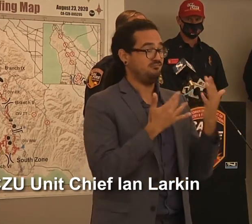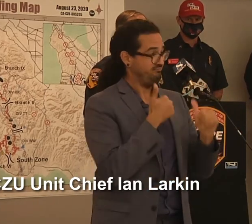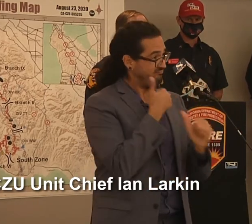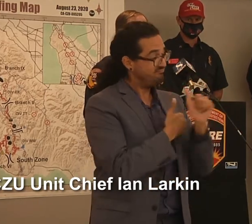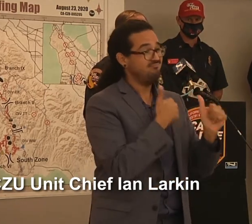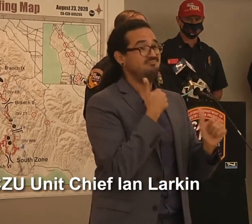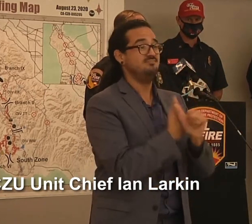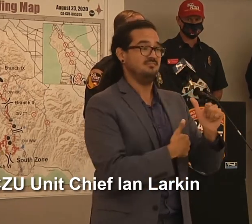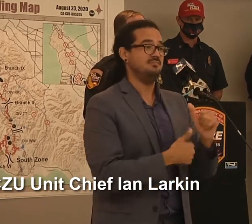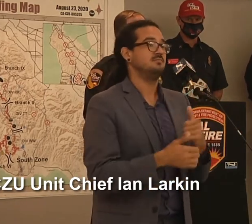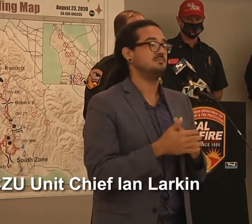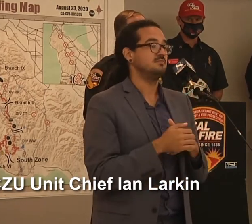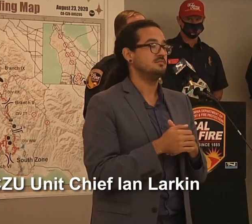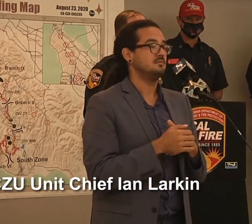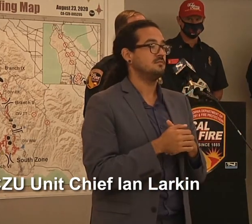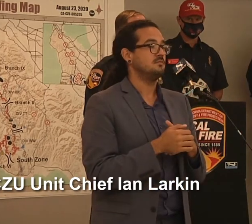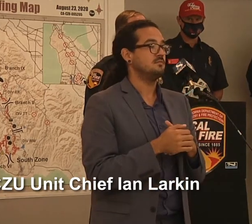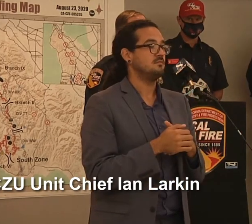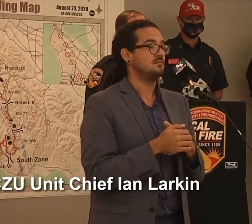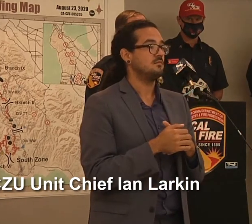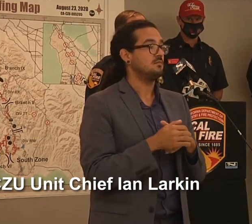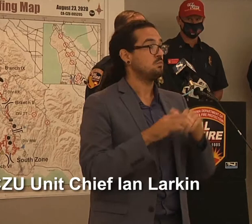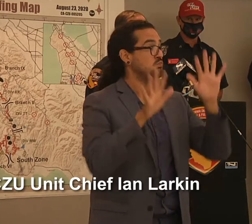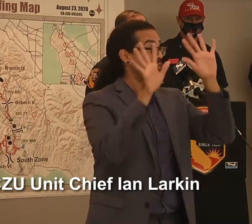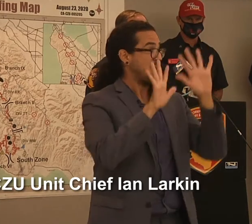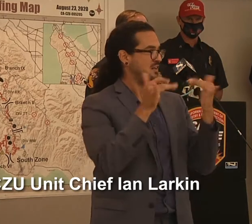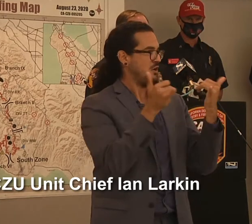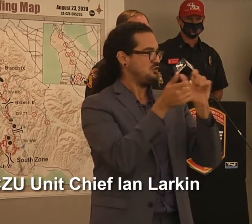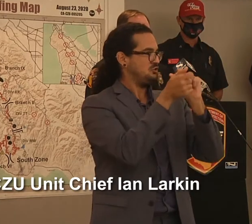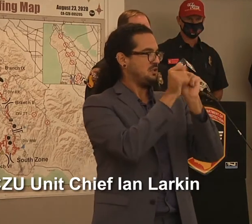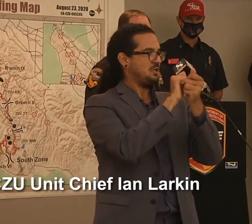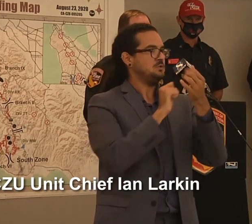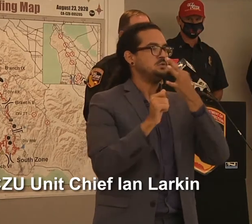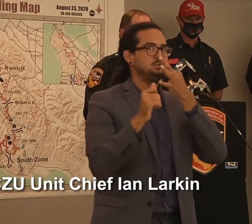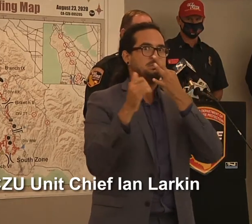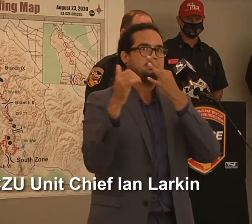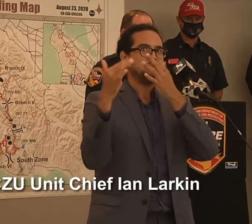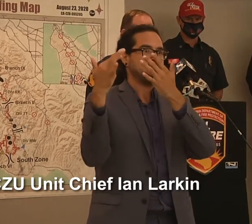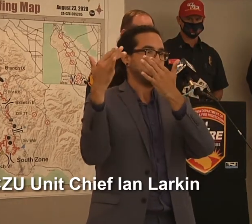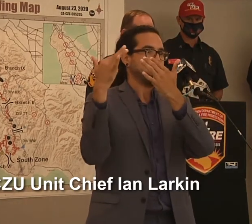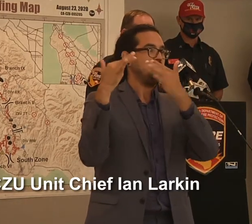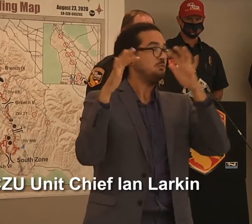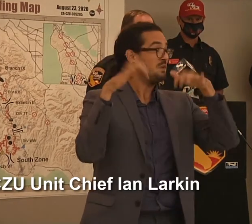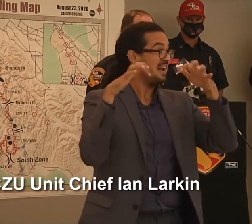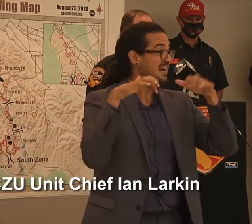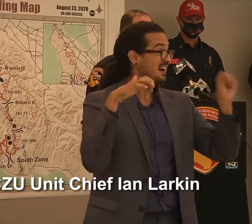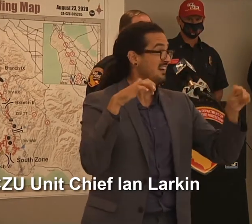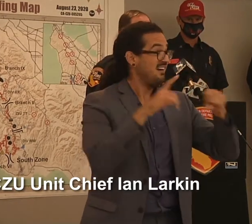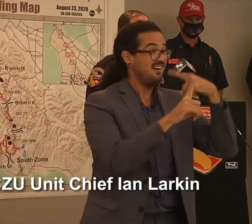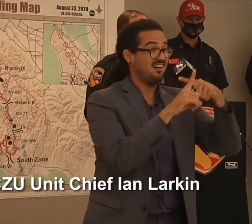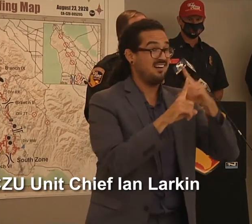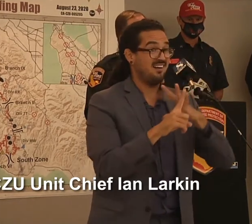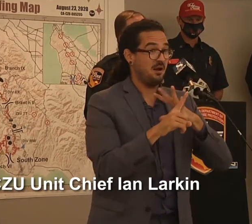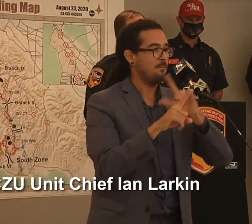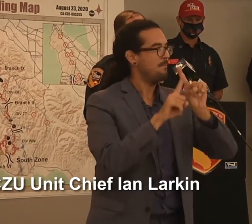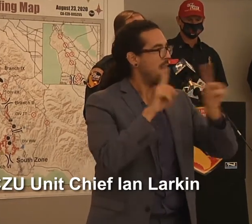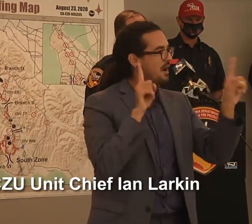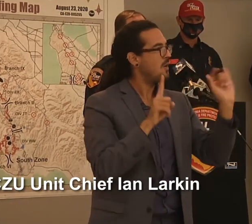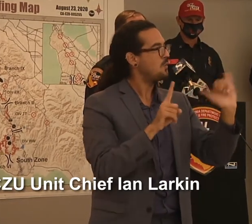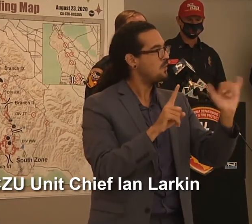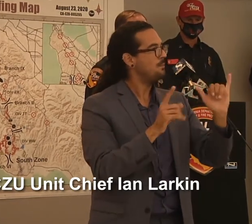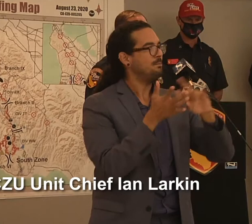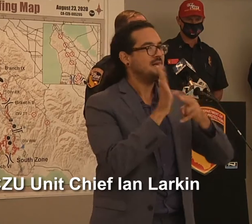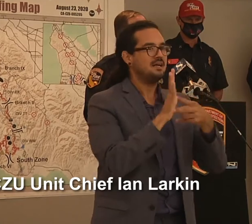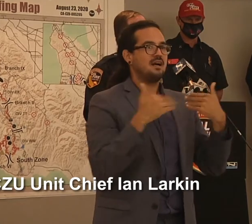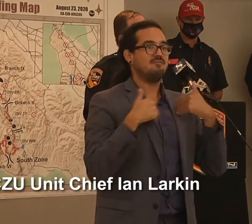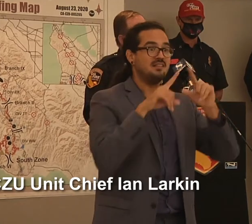unpredictable. We are seeing a little bit of moisture with it, but we don't know how much moisture we're going to get. We do not know if we're going to get lightning or not. We don't know what the wind